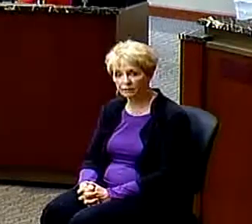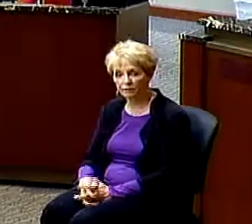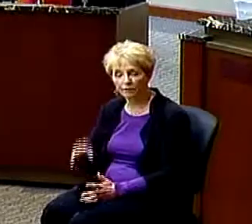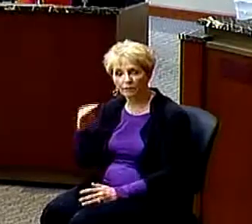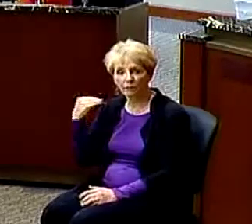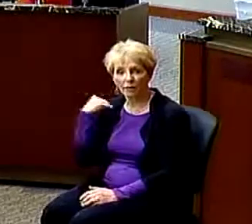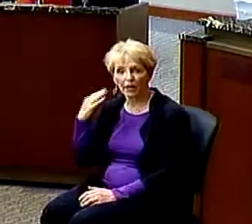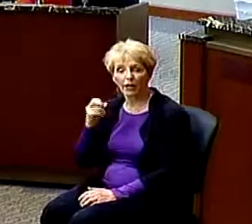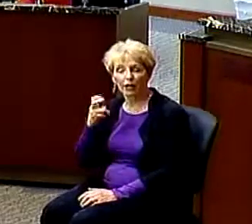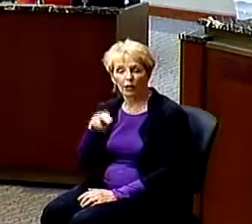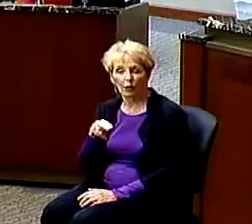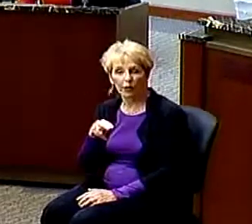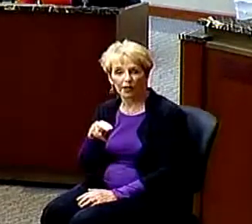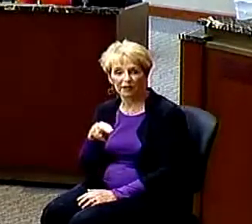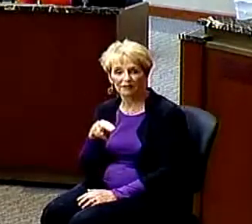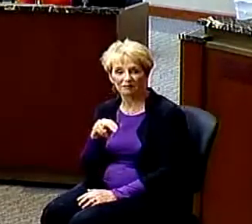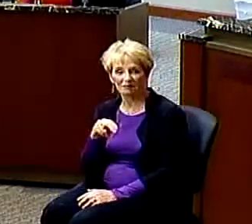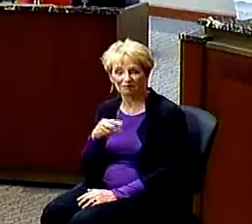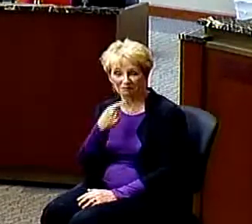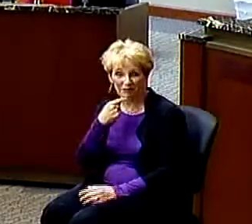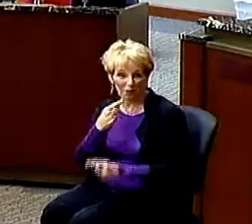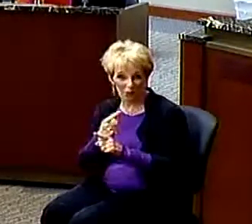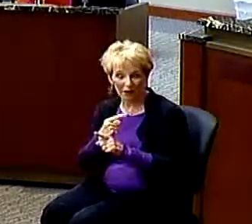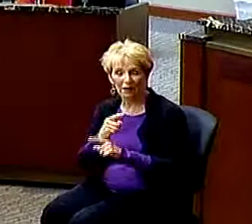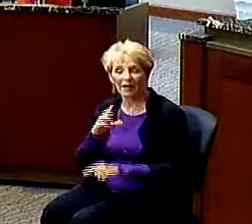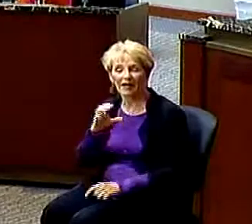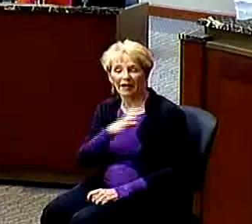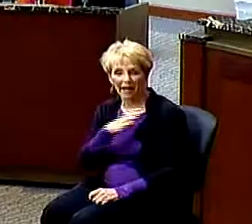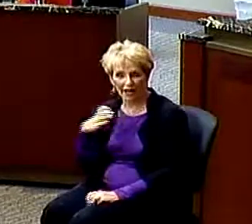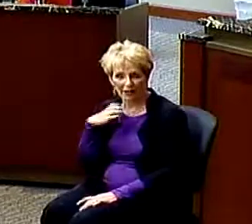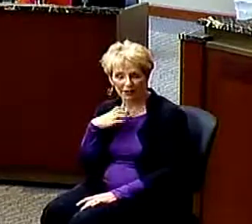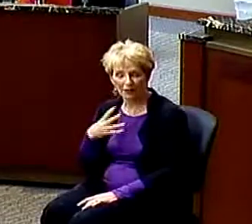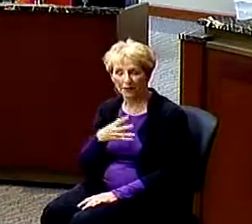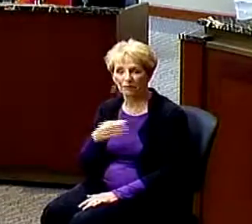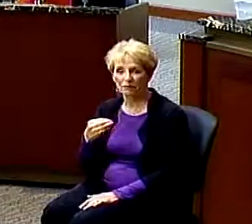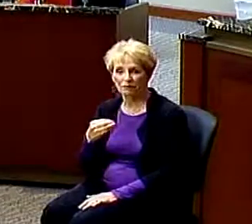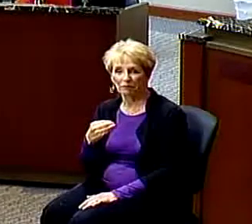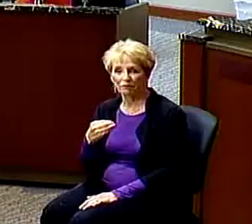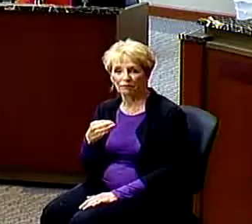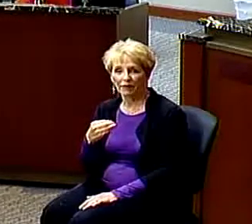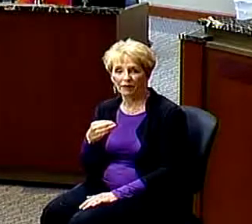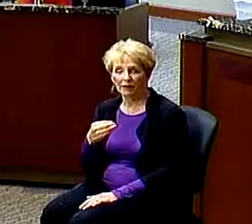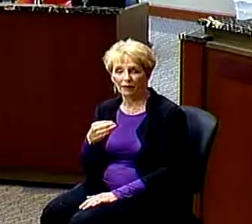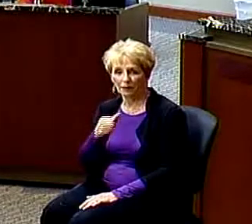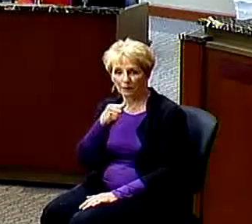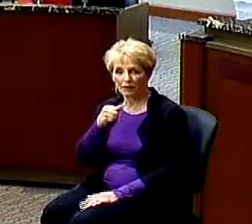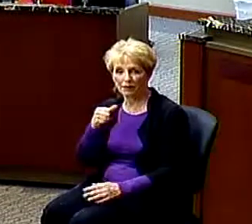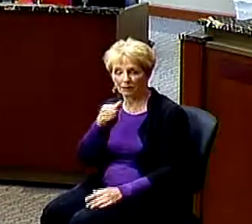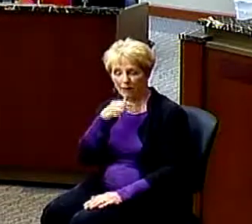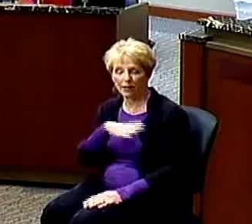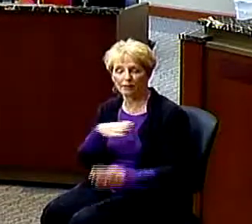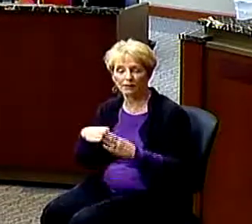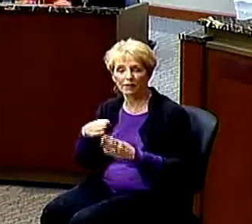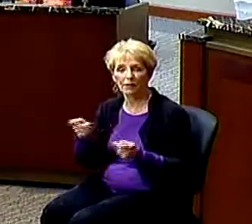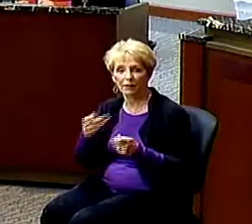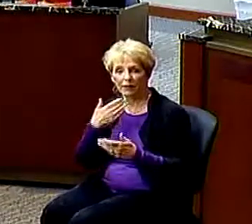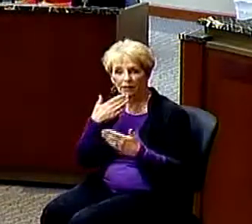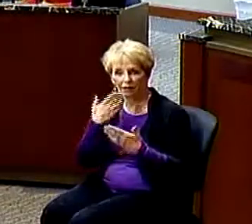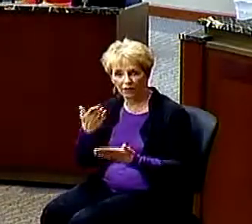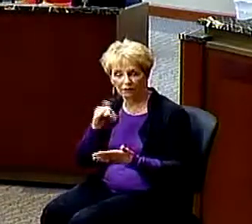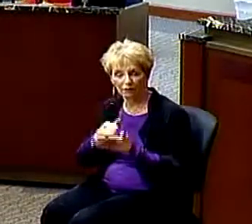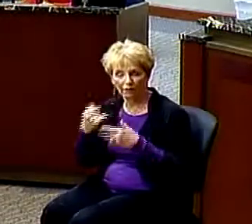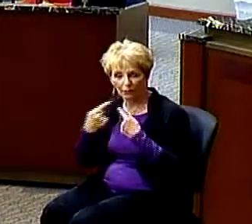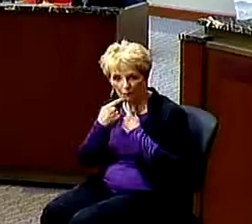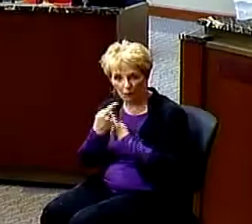Mayor Cohen, Council, and Madam City Manager, we thank you for this